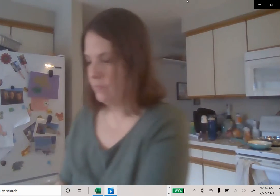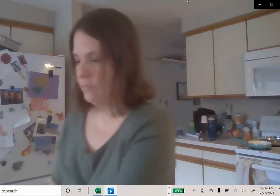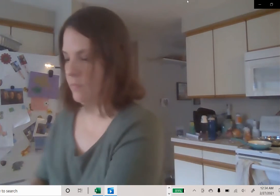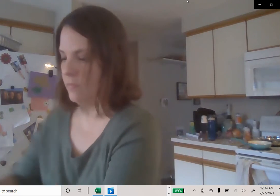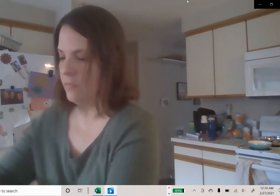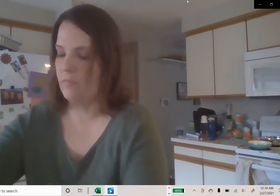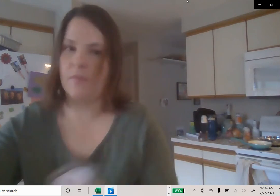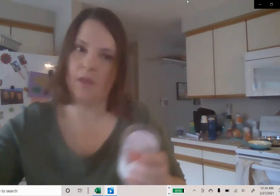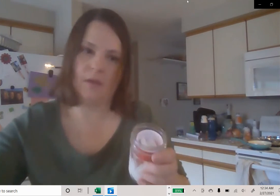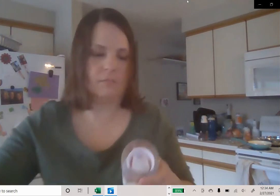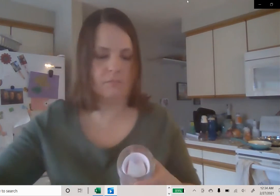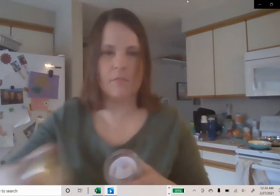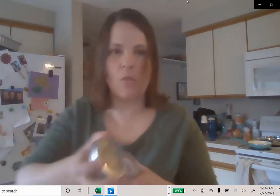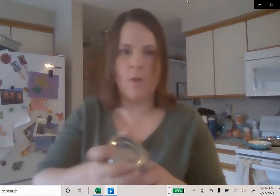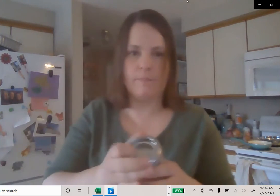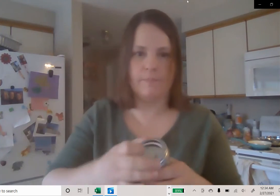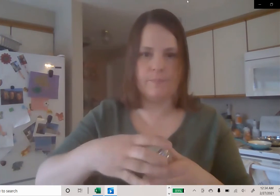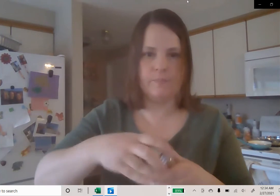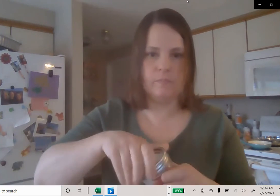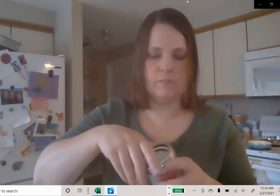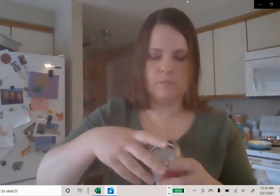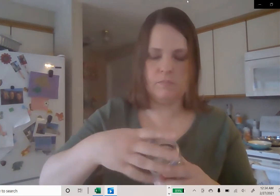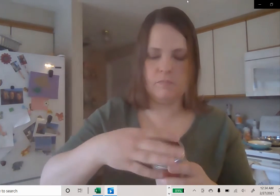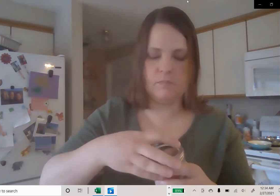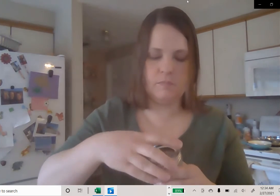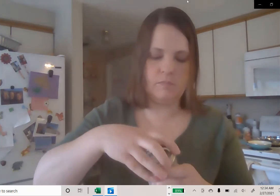So this is a black one in there,